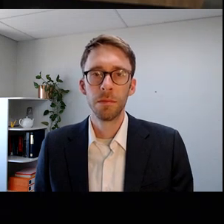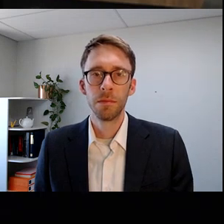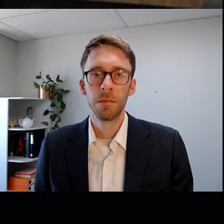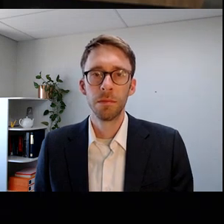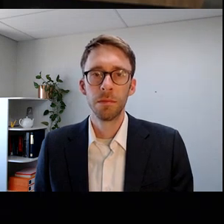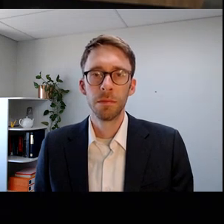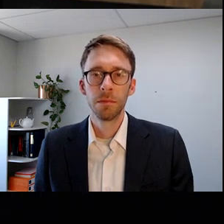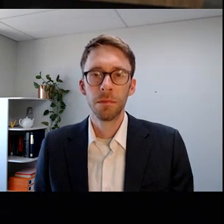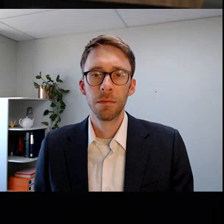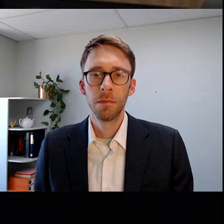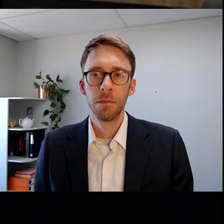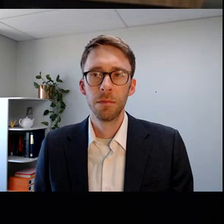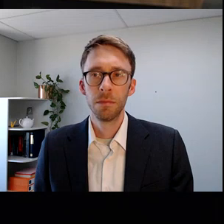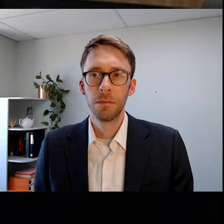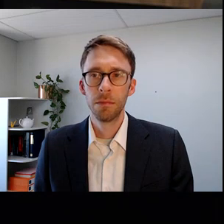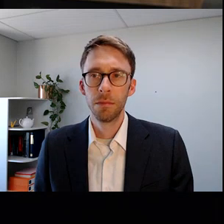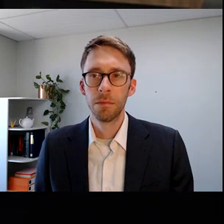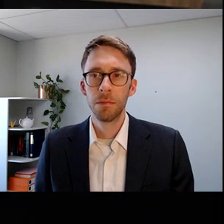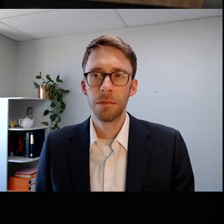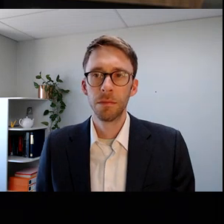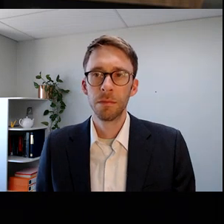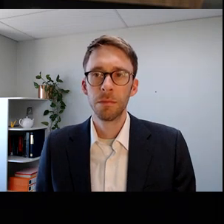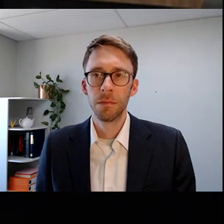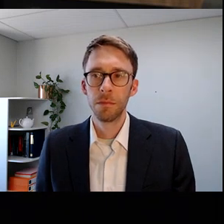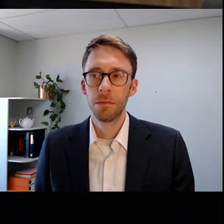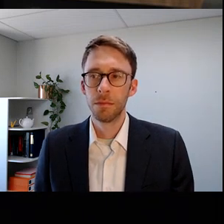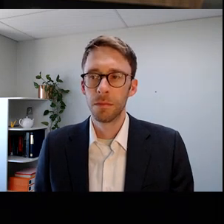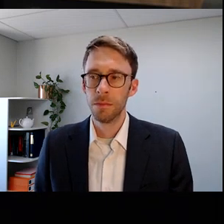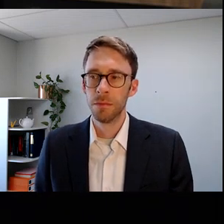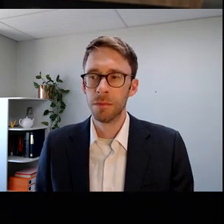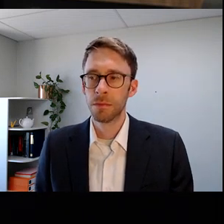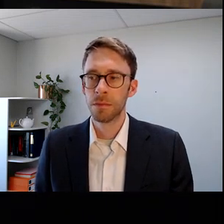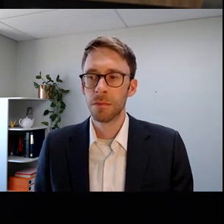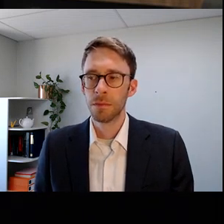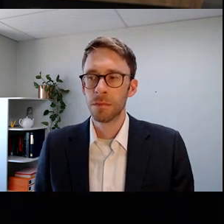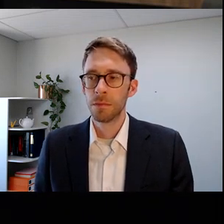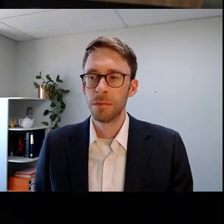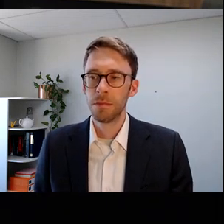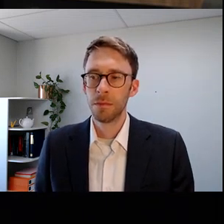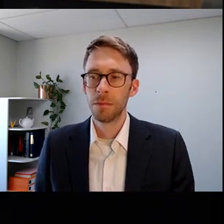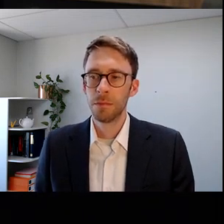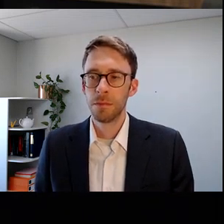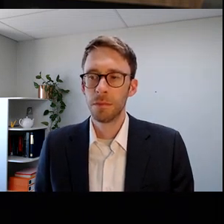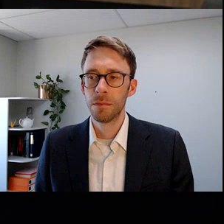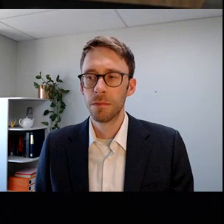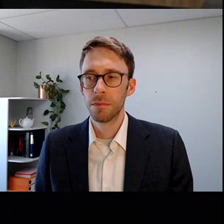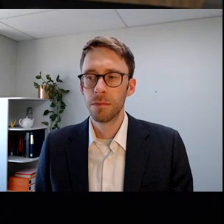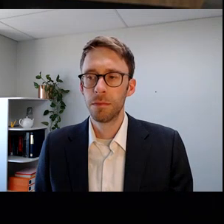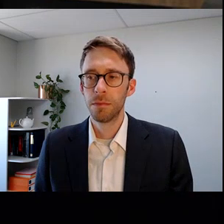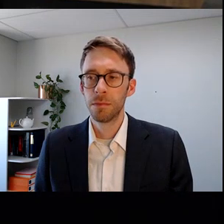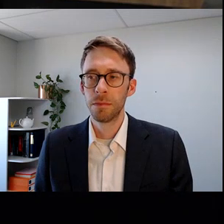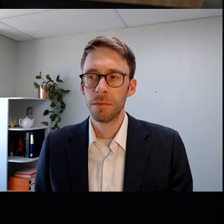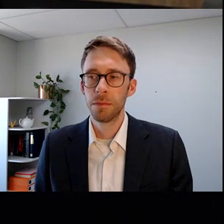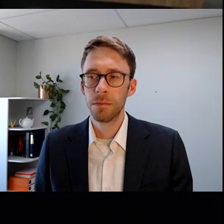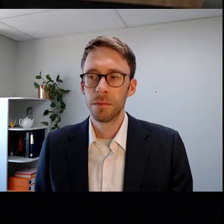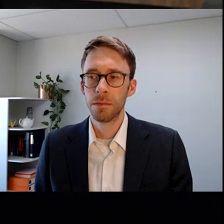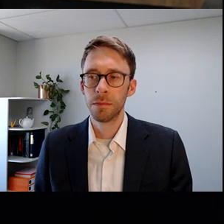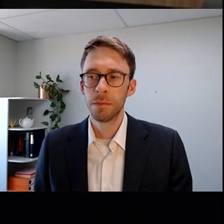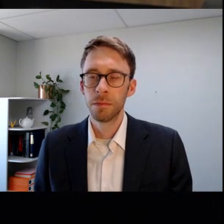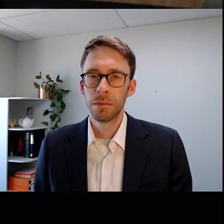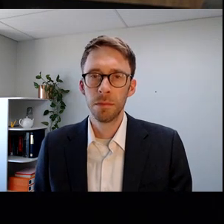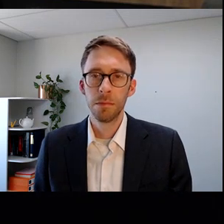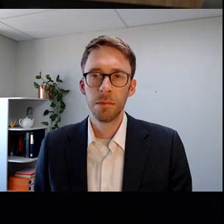Shirley Bowen mentioned, which is supported decision-making in health. And supported decision-making involves helping